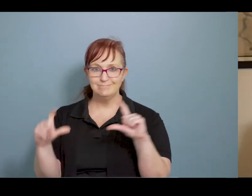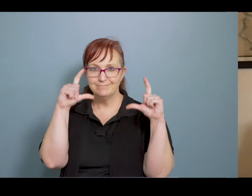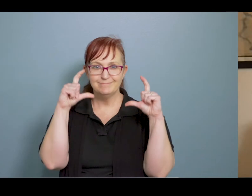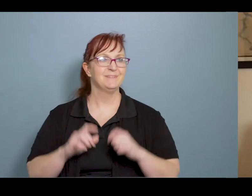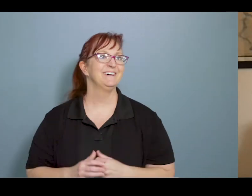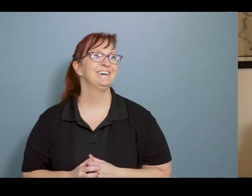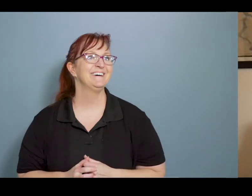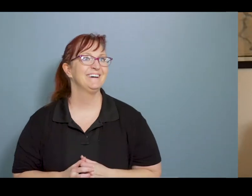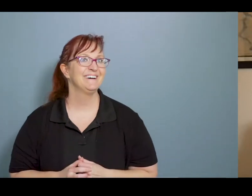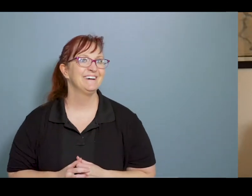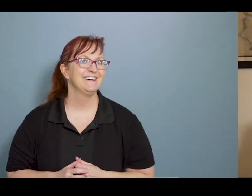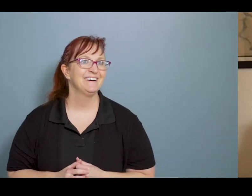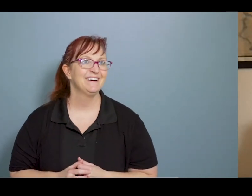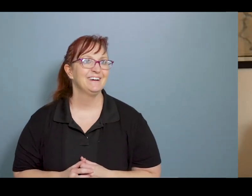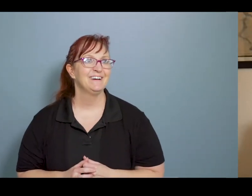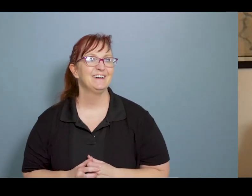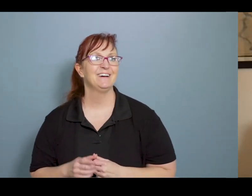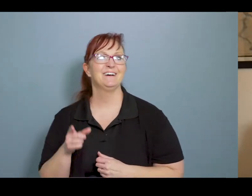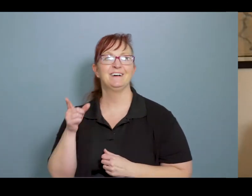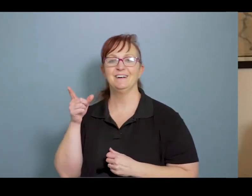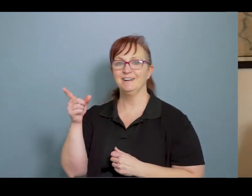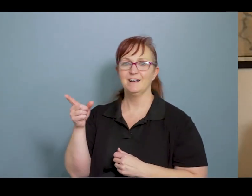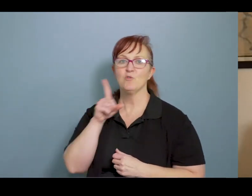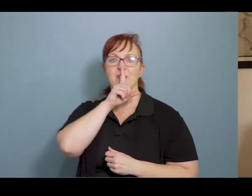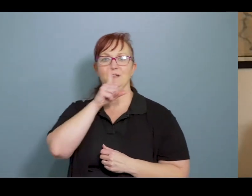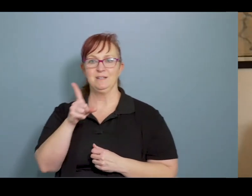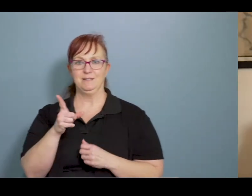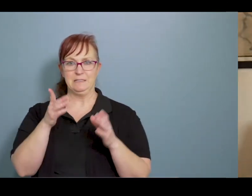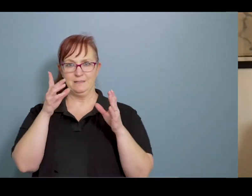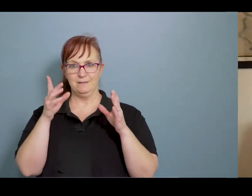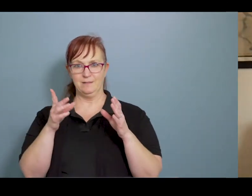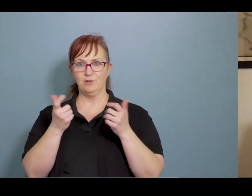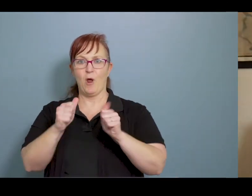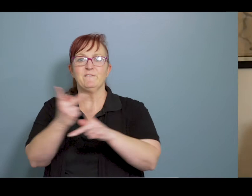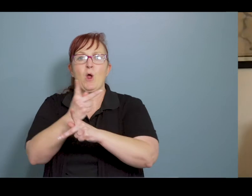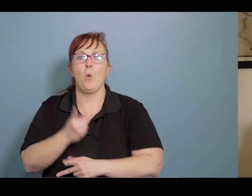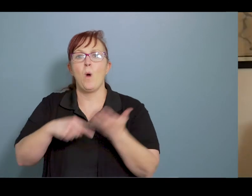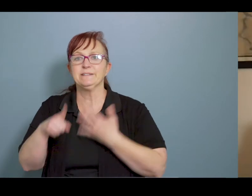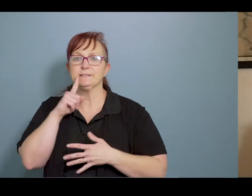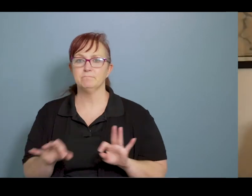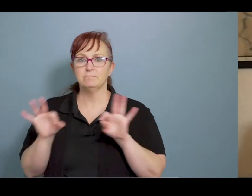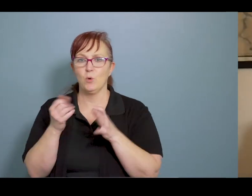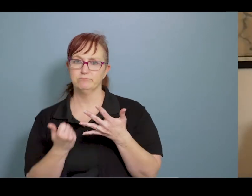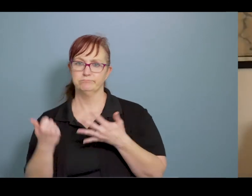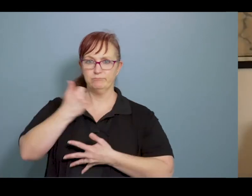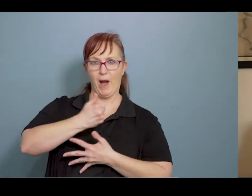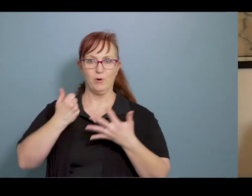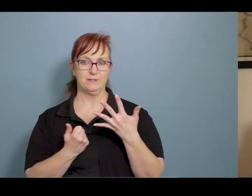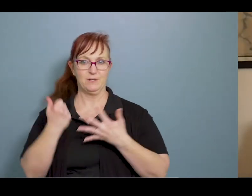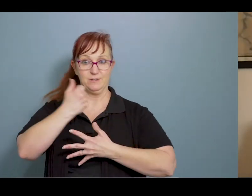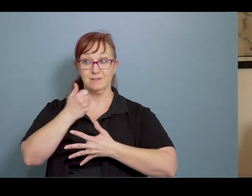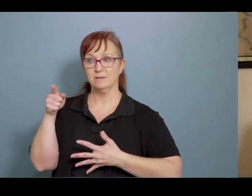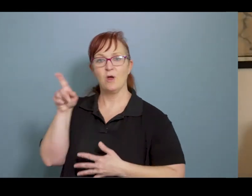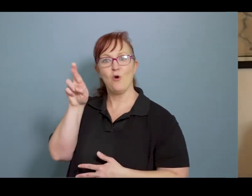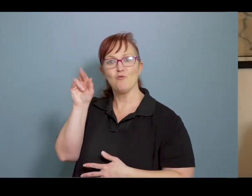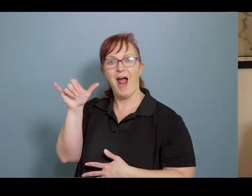stand in line to receive, as far as prioritization, with the vaccine. So